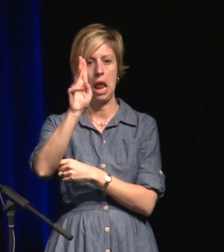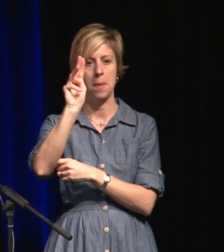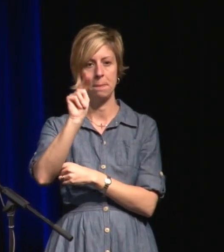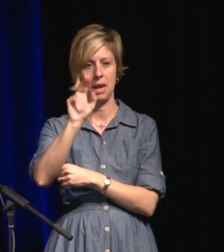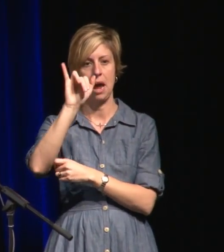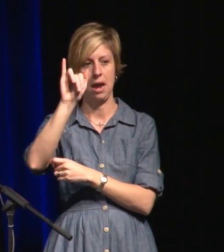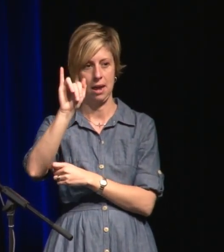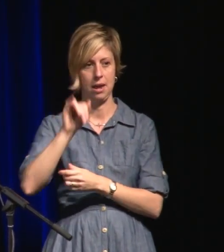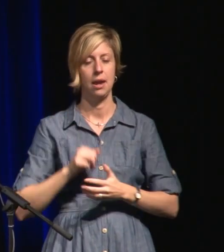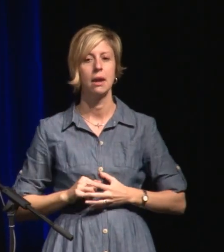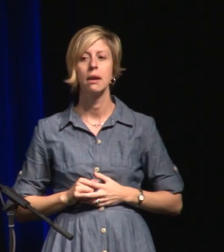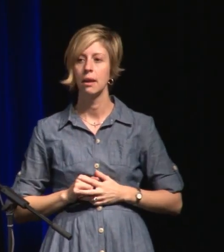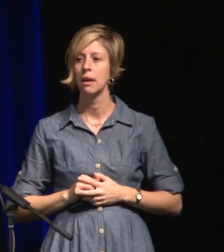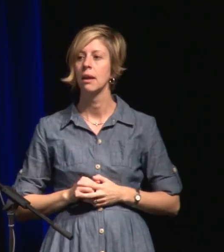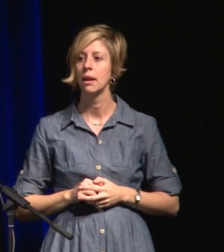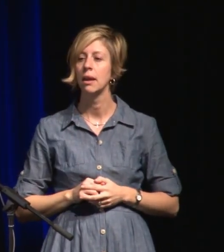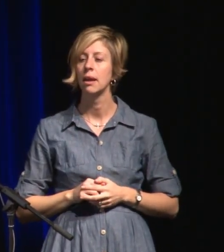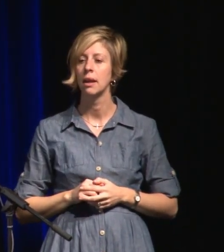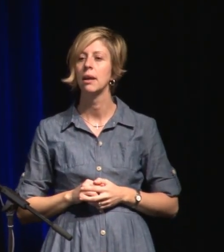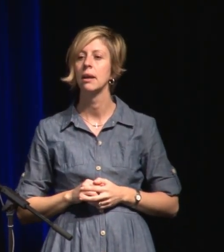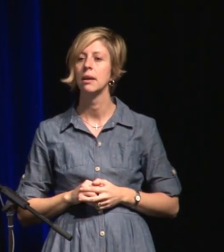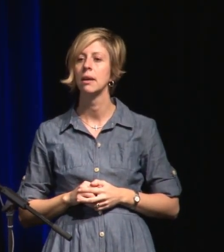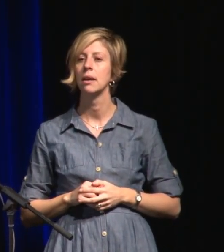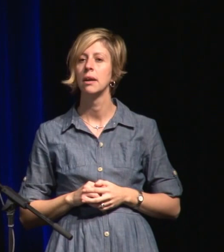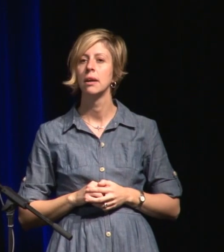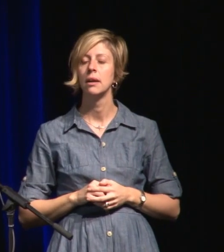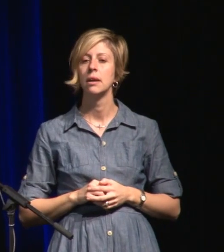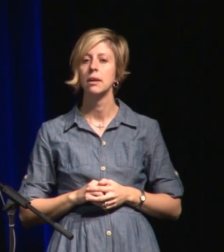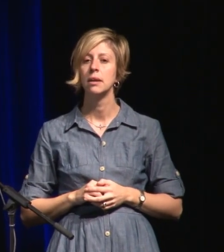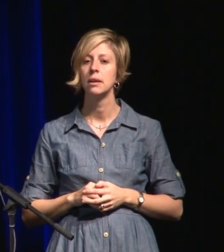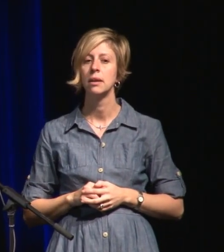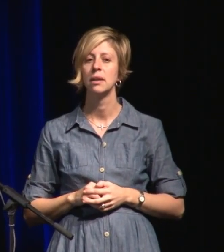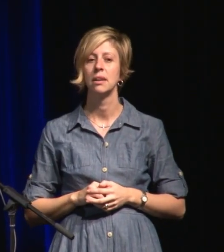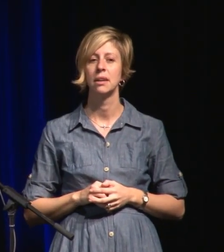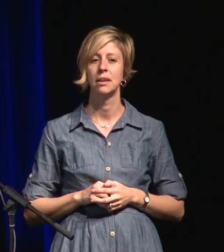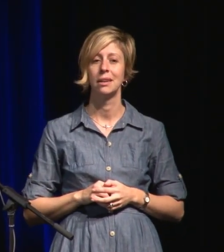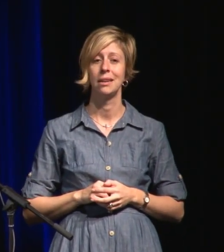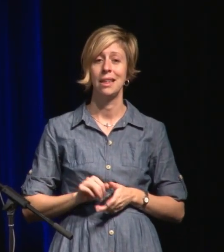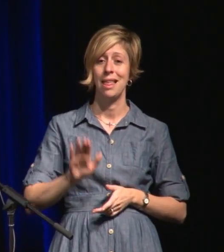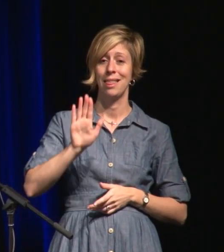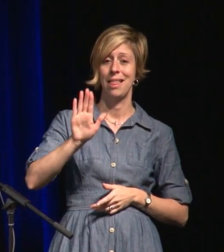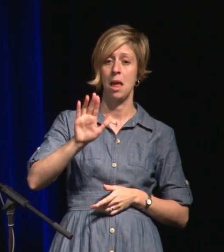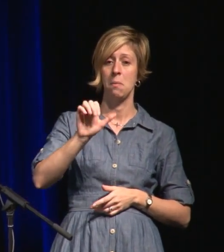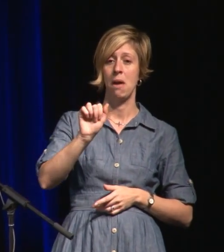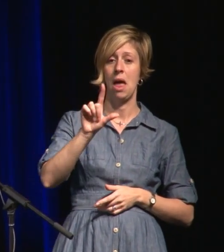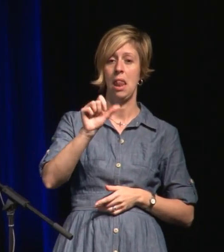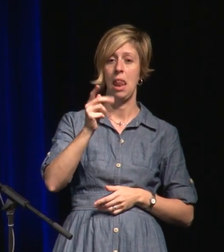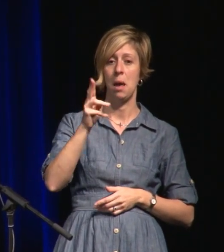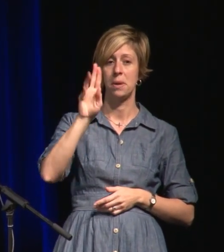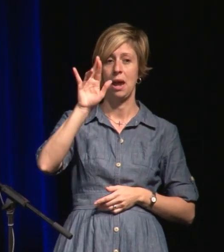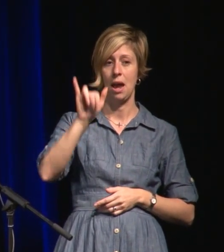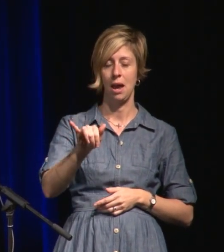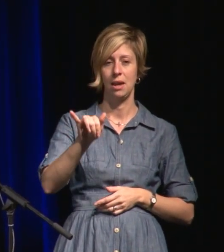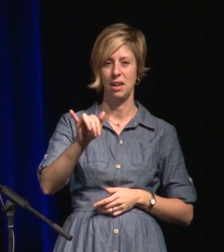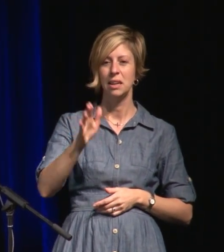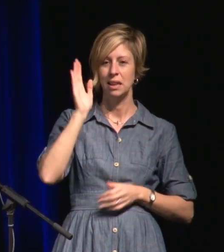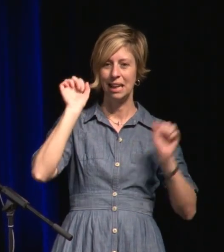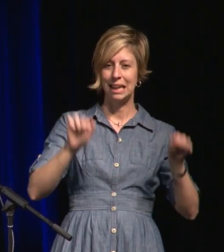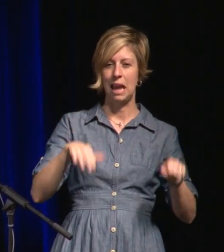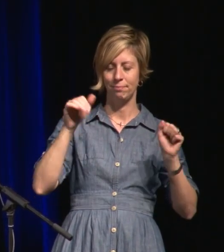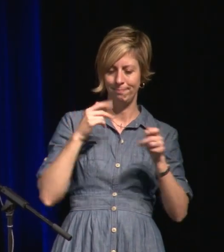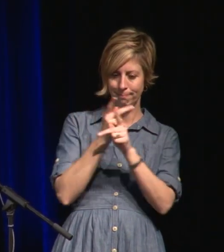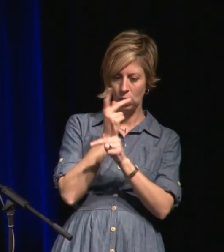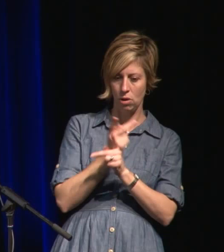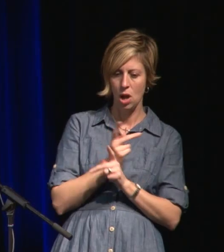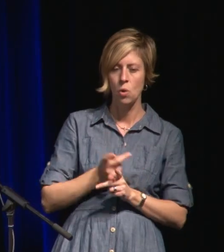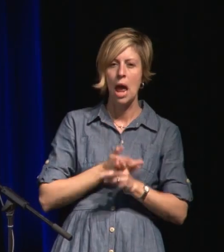This NSCC community knows how to meet uncertainty head-on with a desire to figure things out and find a way forward.